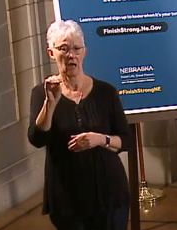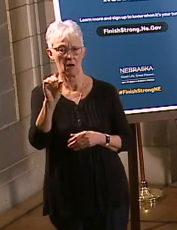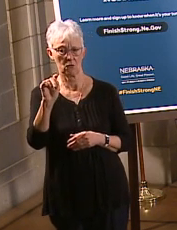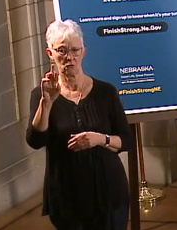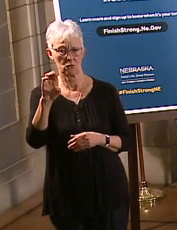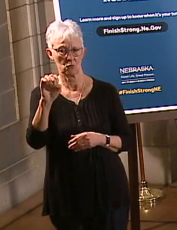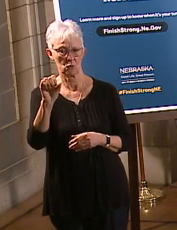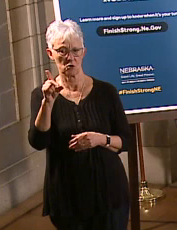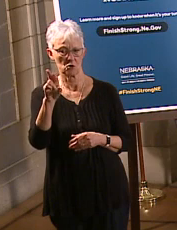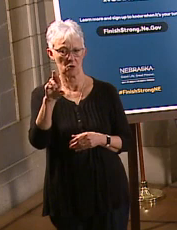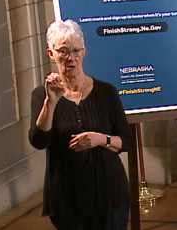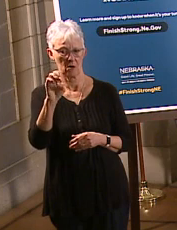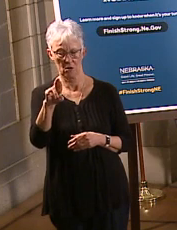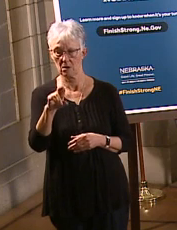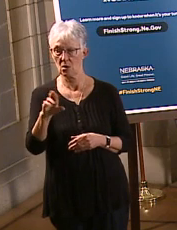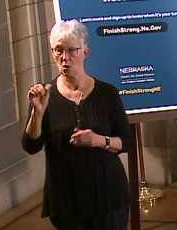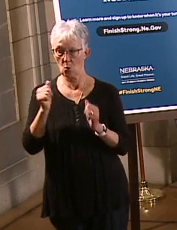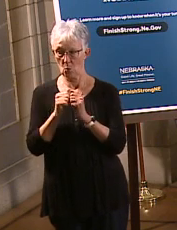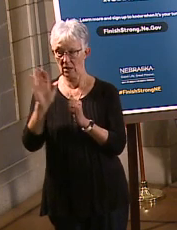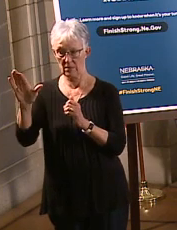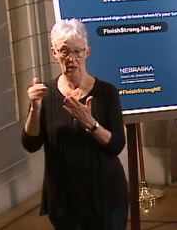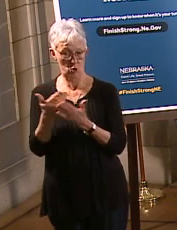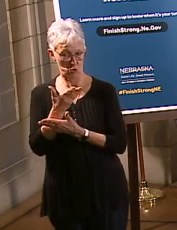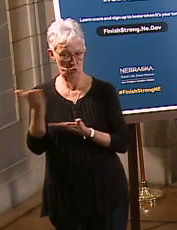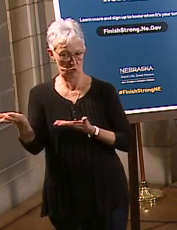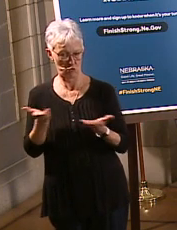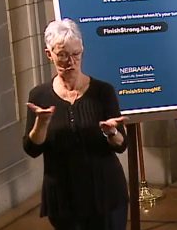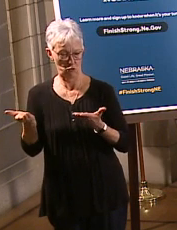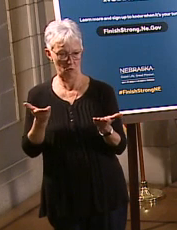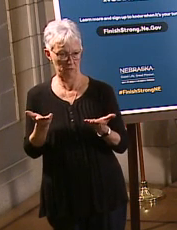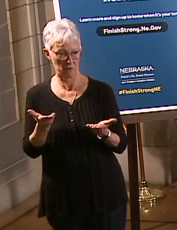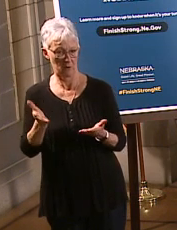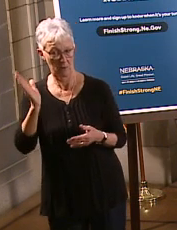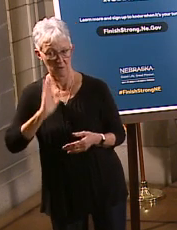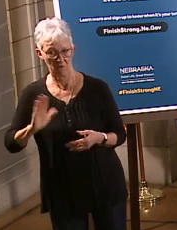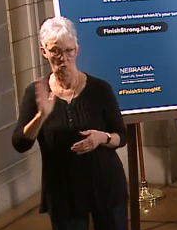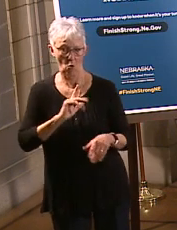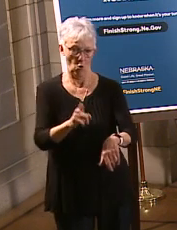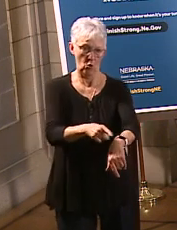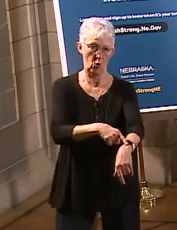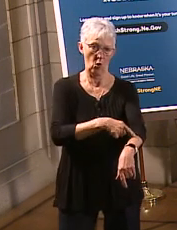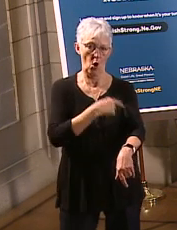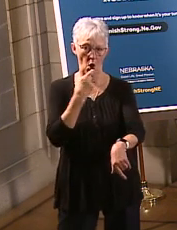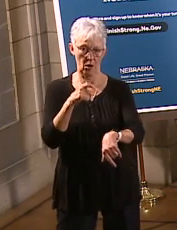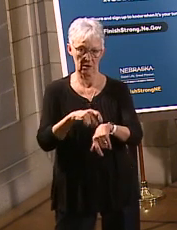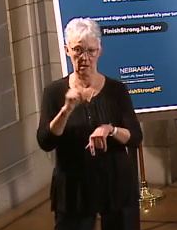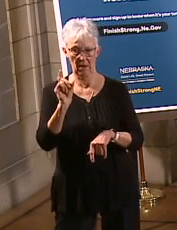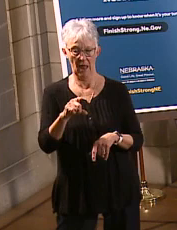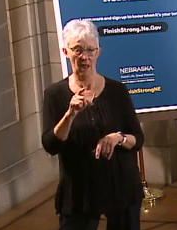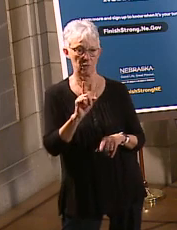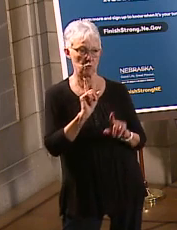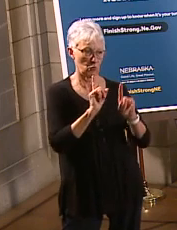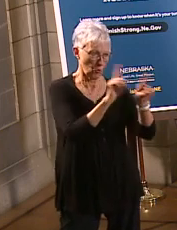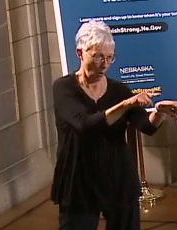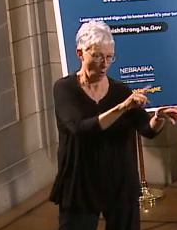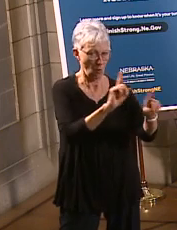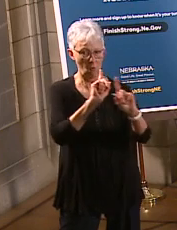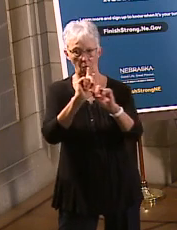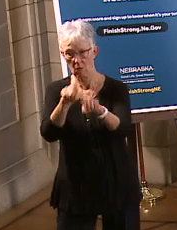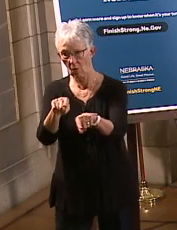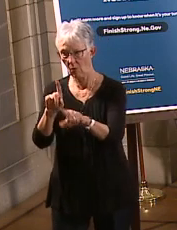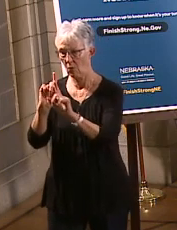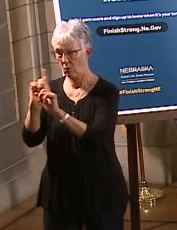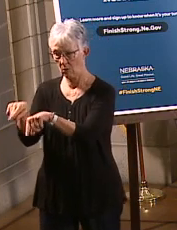fleet renewal services, what was once a long process, visiting or mailing all those county